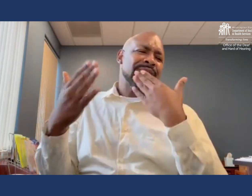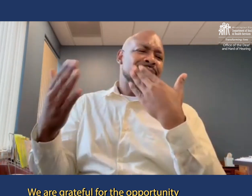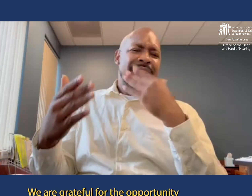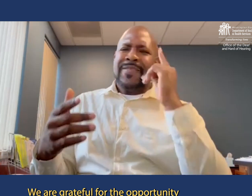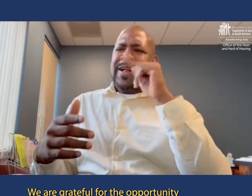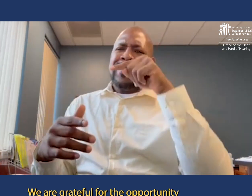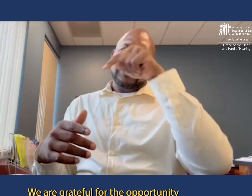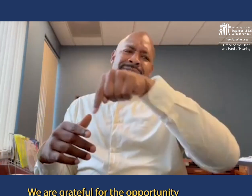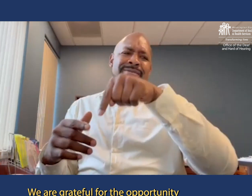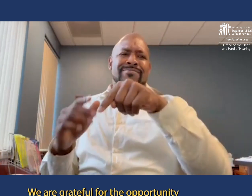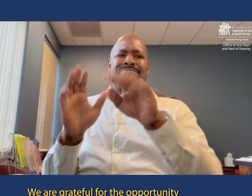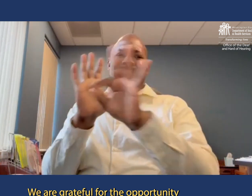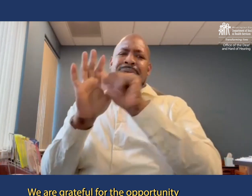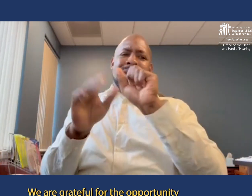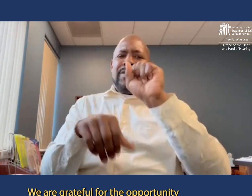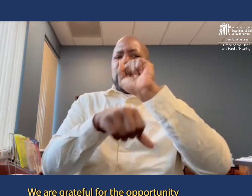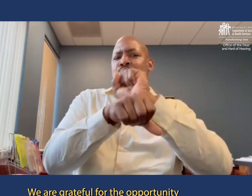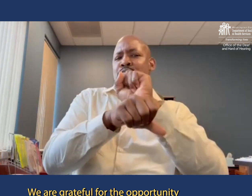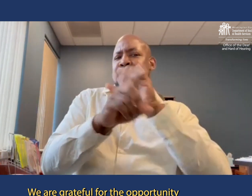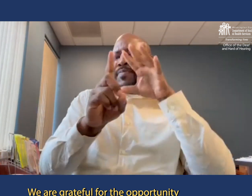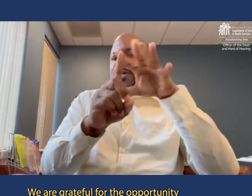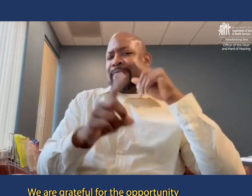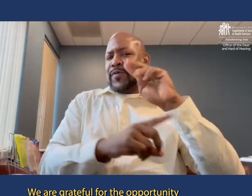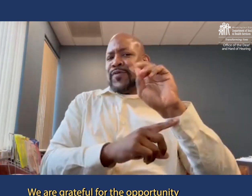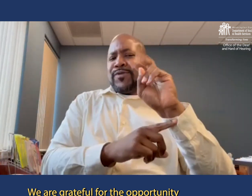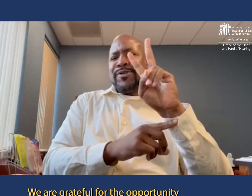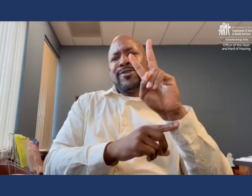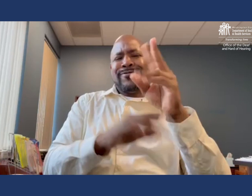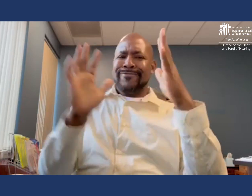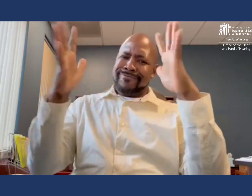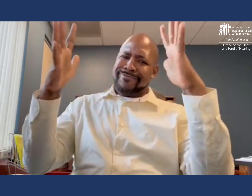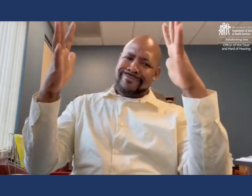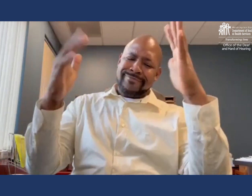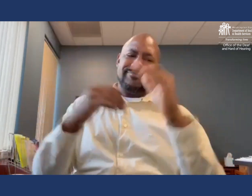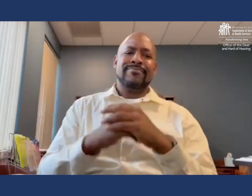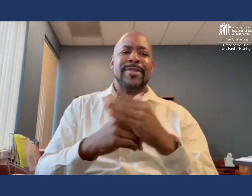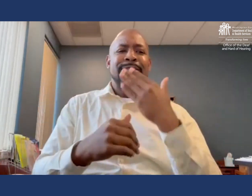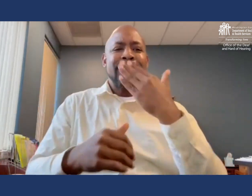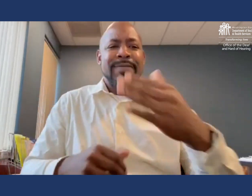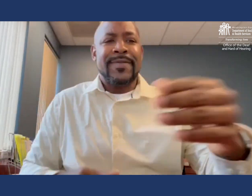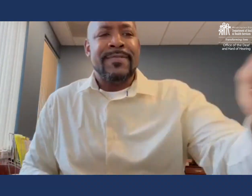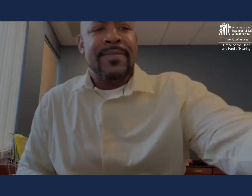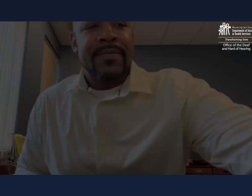We are grateful for the opportunity to highlight Maggie for this month. Congratulations and thank you.